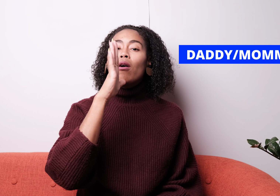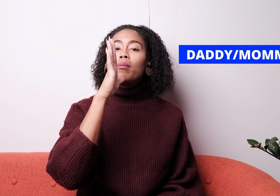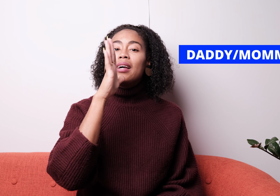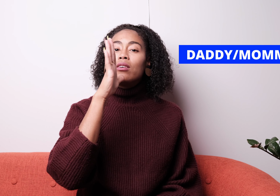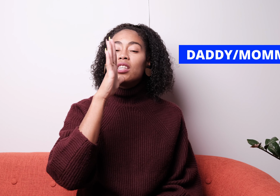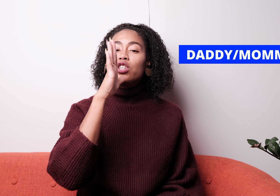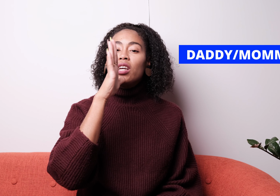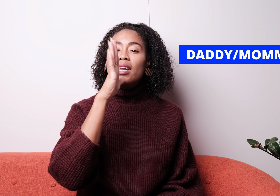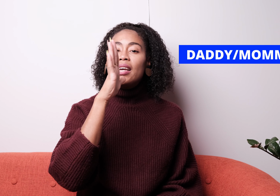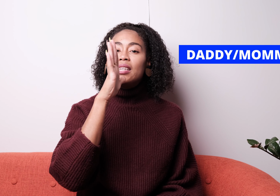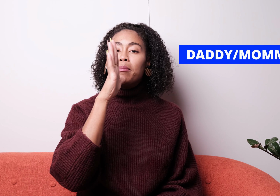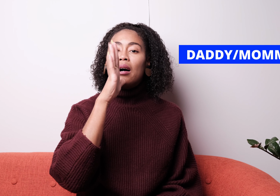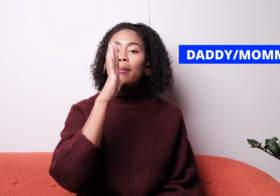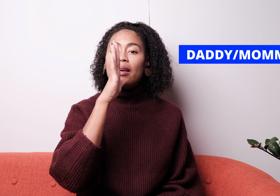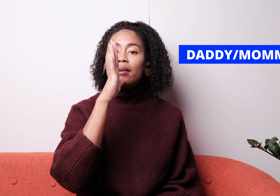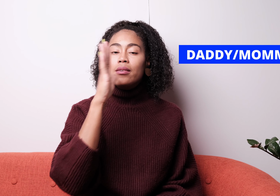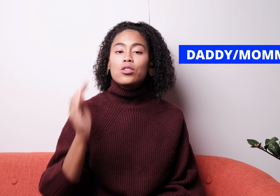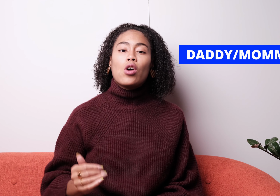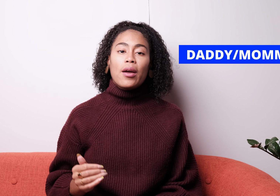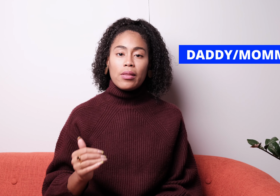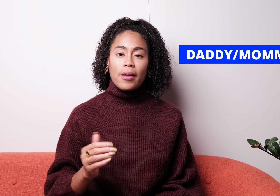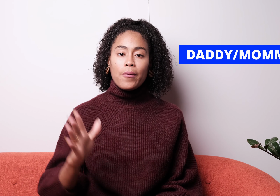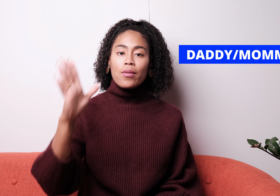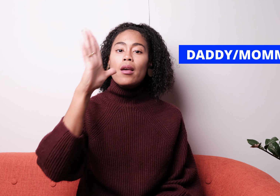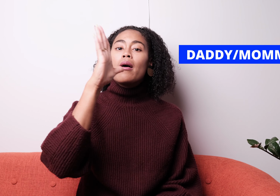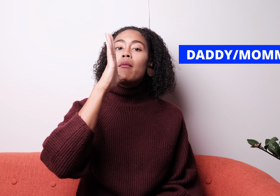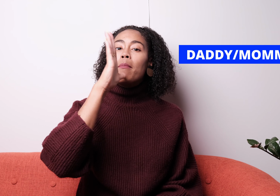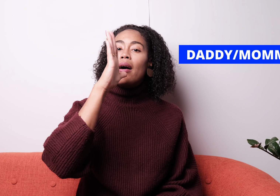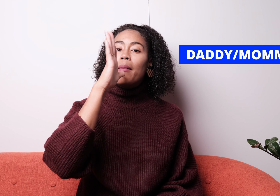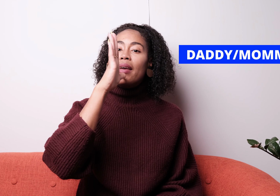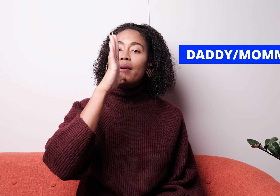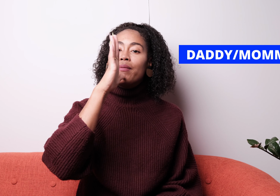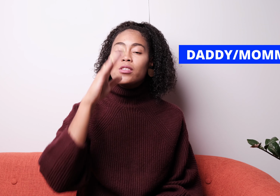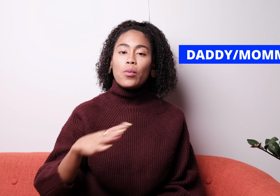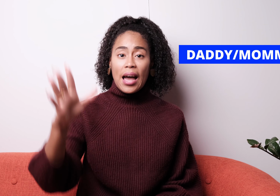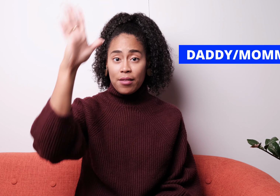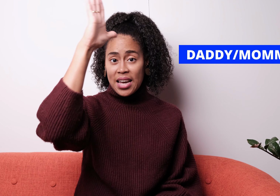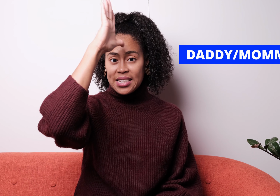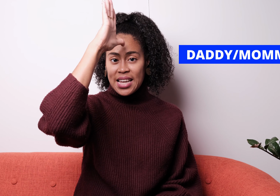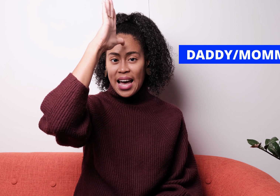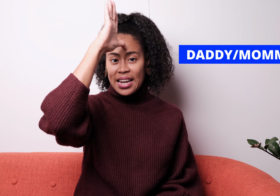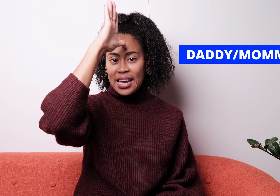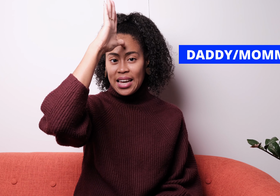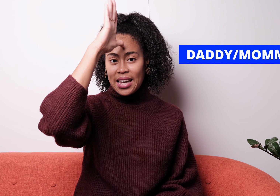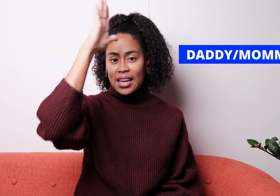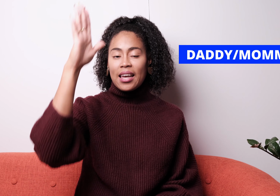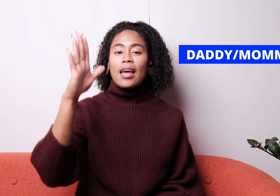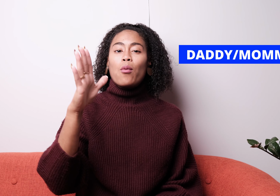Palm down to the chin is mommy. Try it with me. Mommy. So we have daddy and we